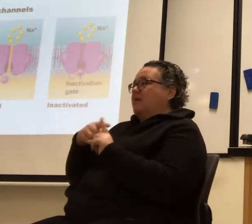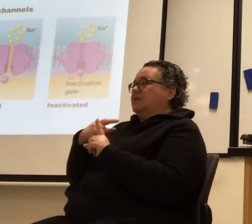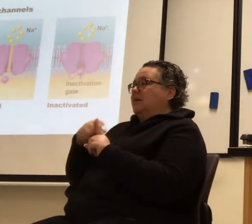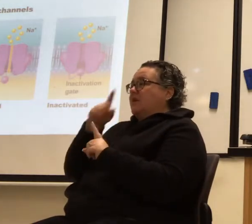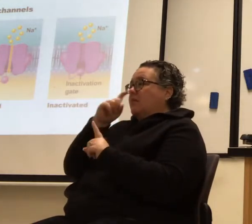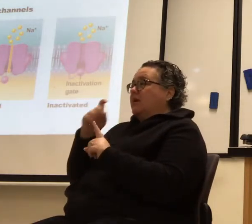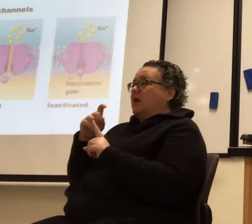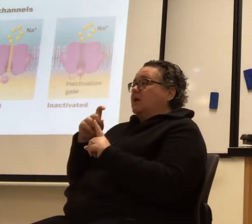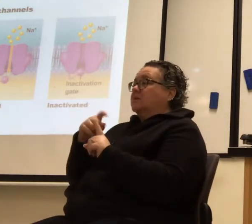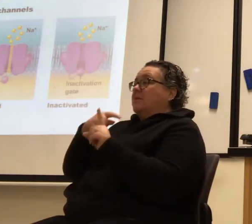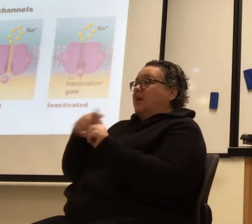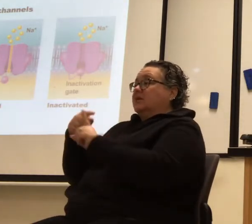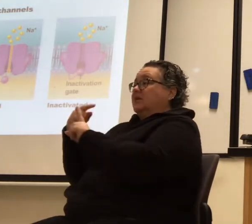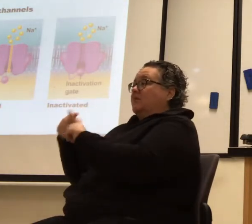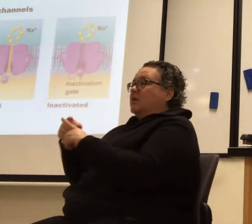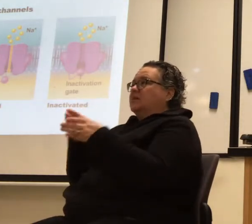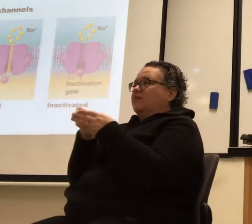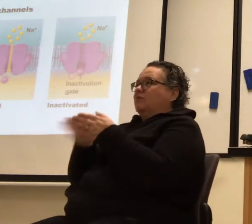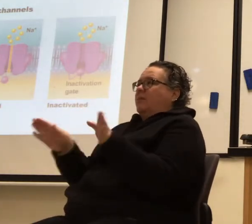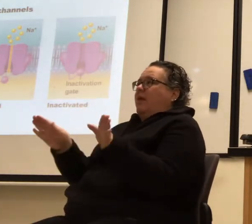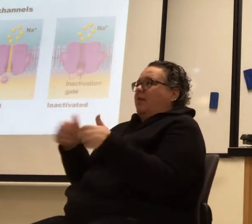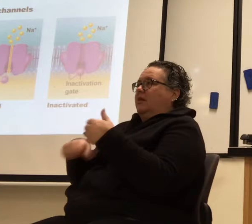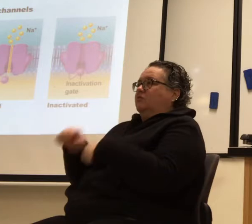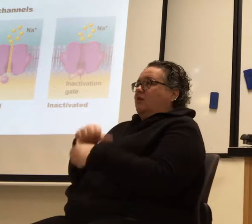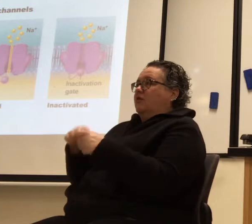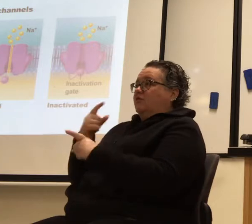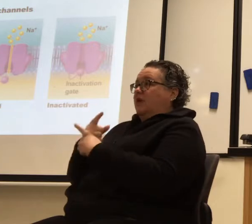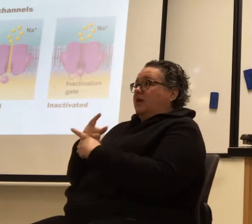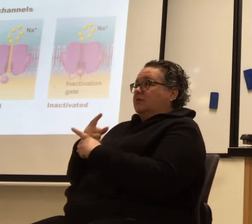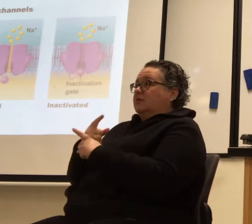positive like charge is repelled, correct?